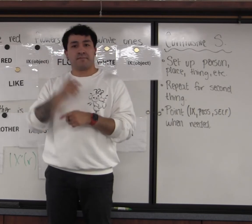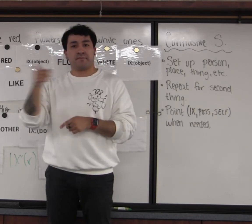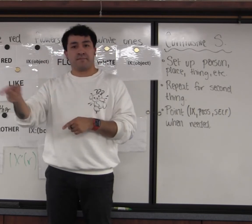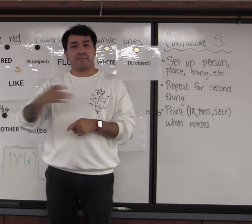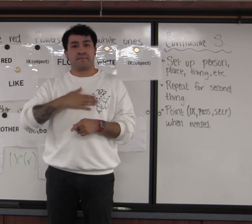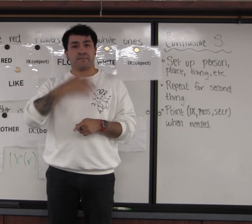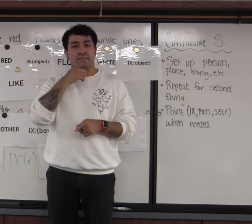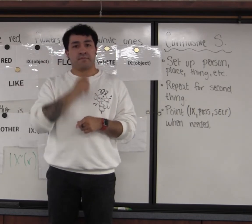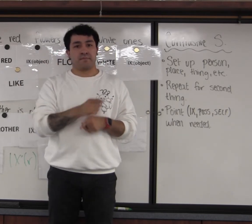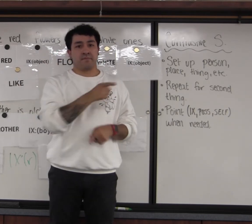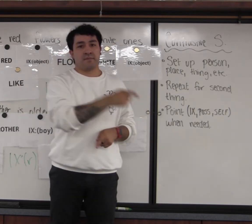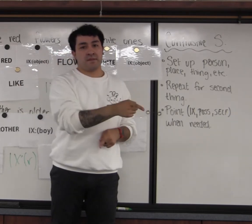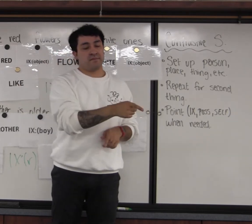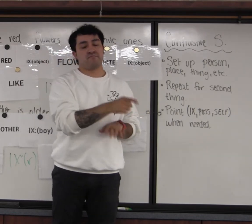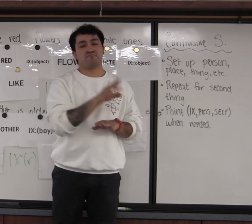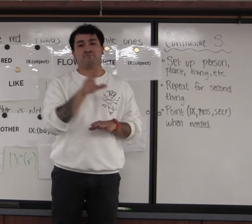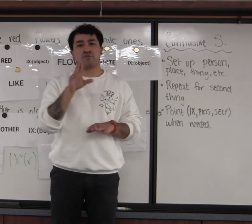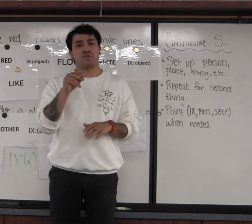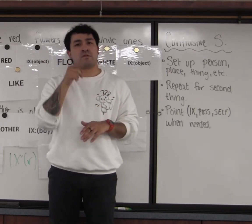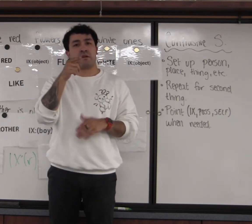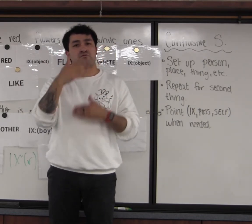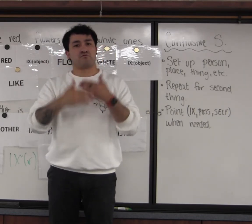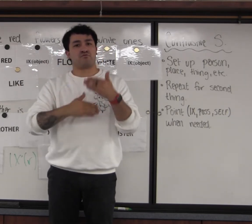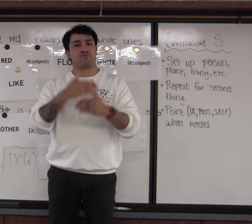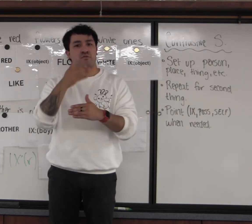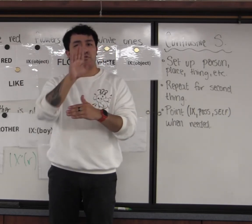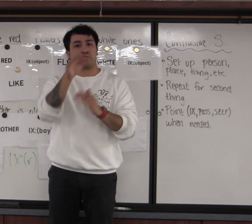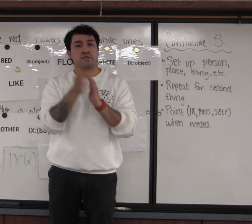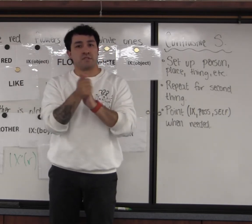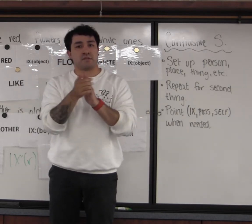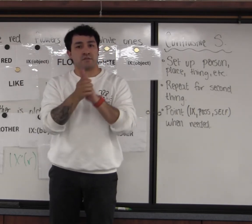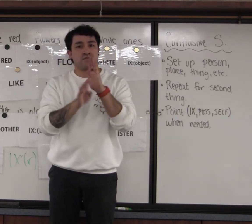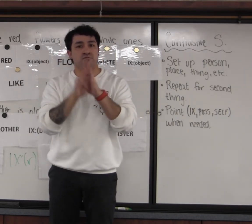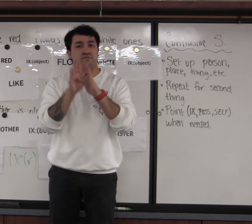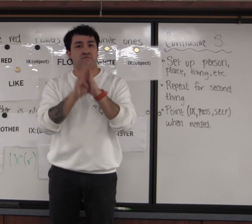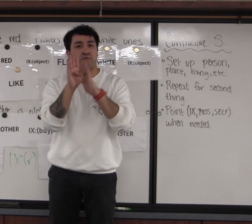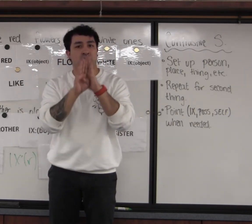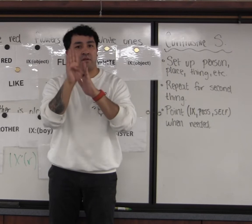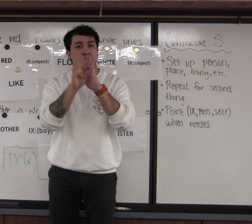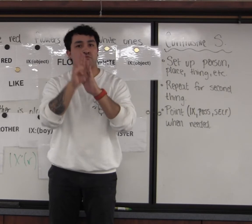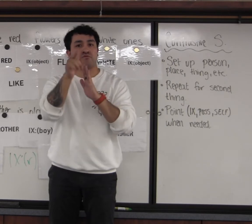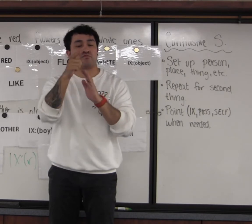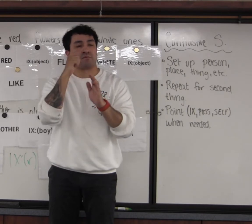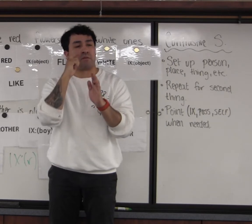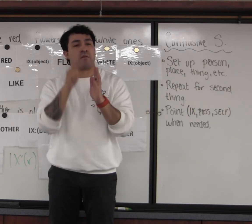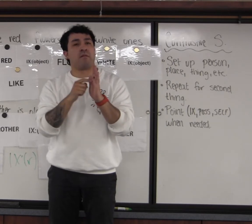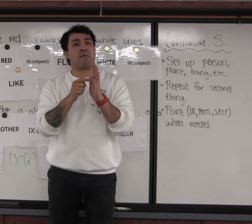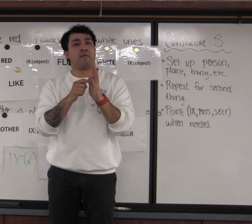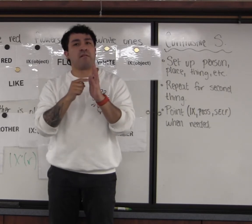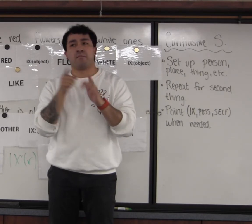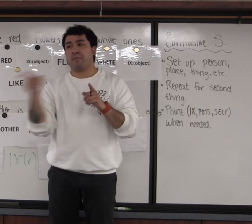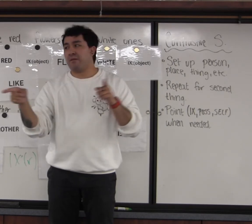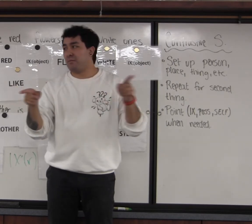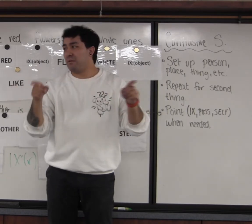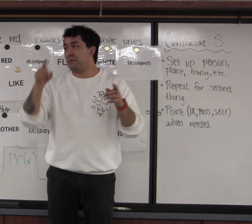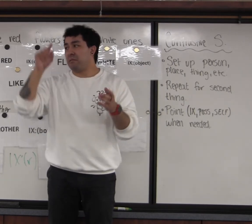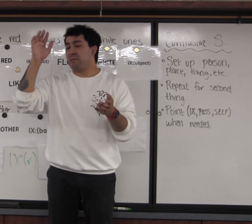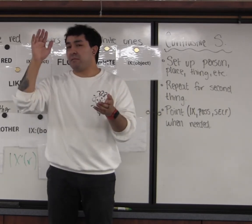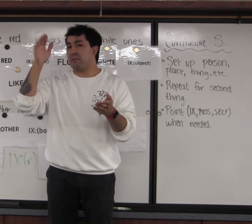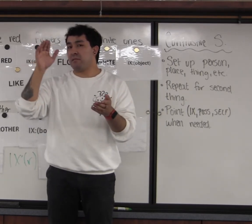I guess you could say, than saying my brother point, your sister point. But that's a way to kind of develop your skills, or as